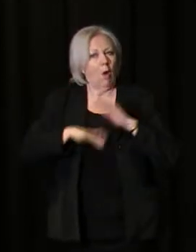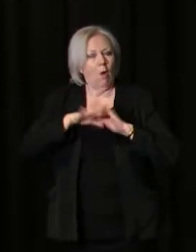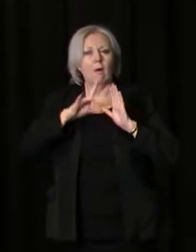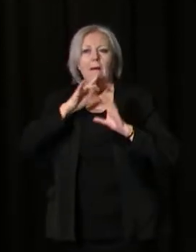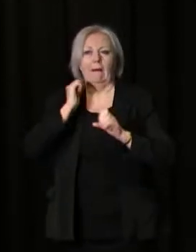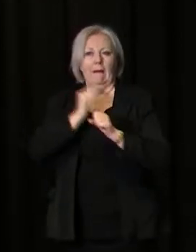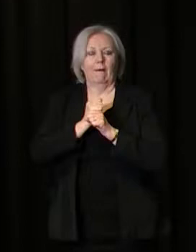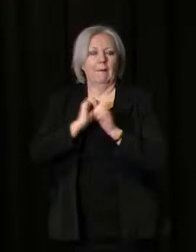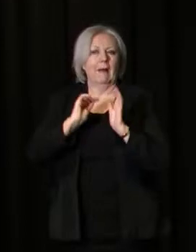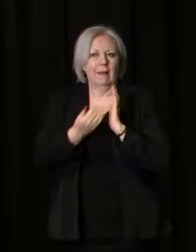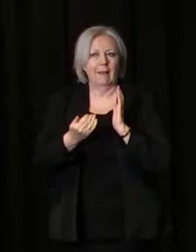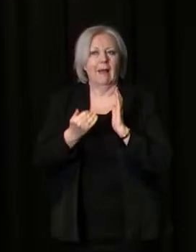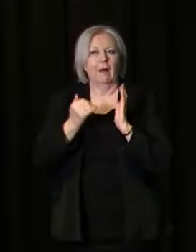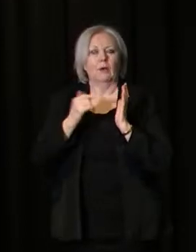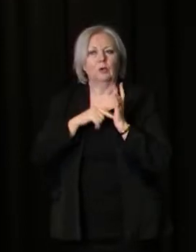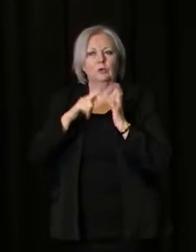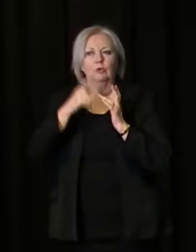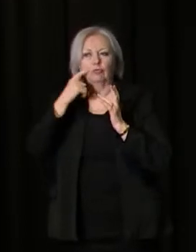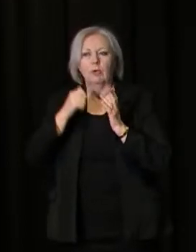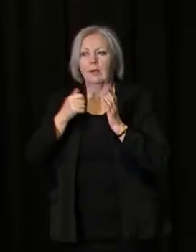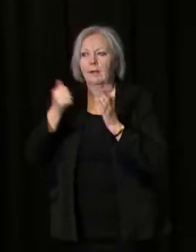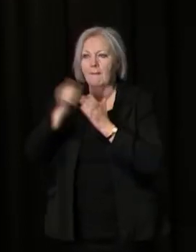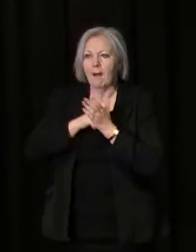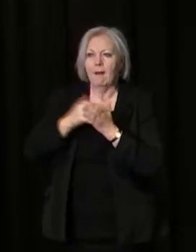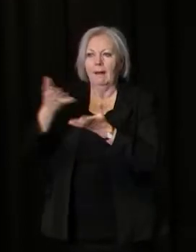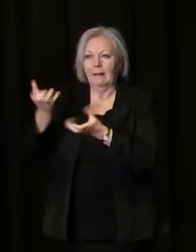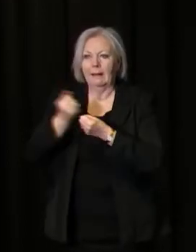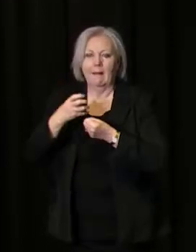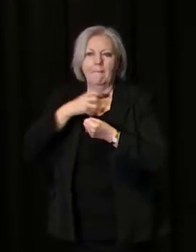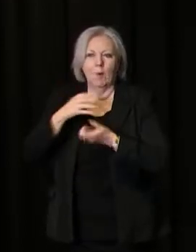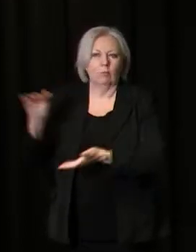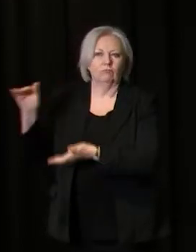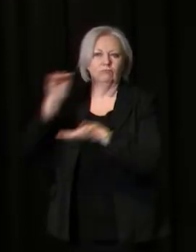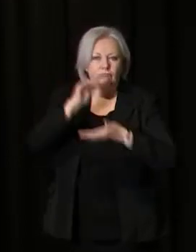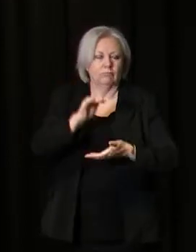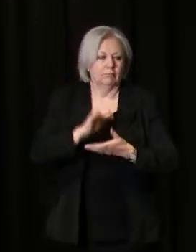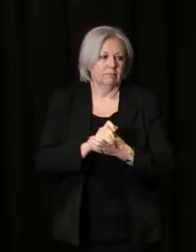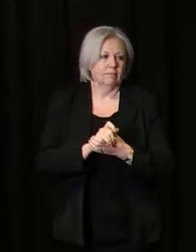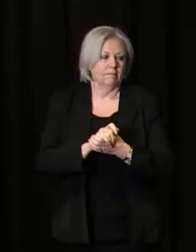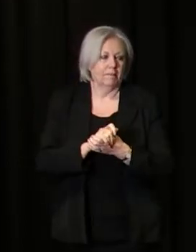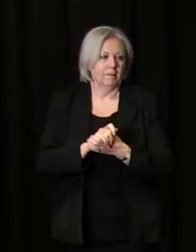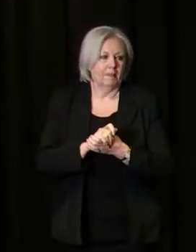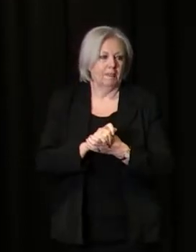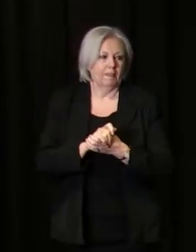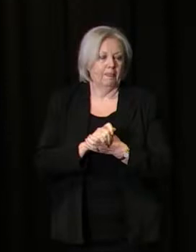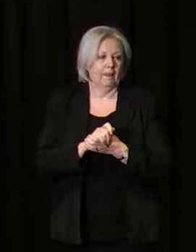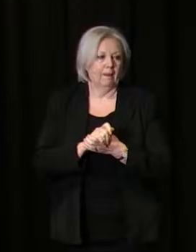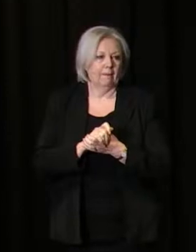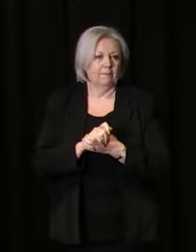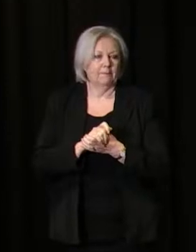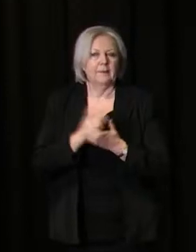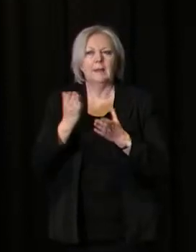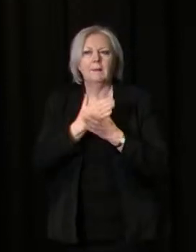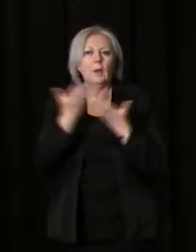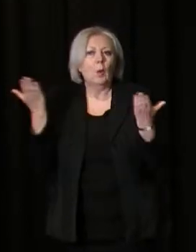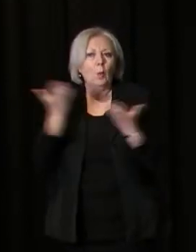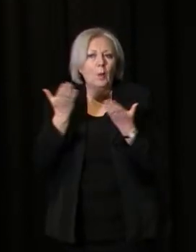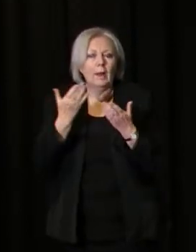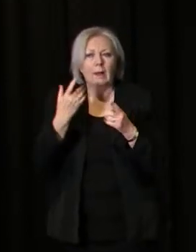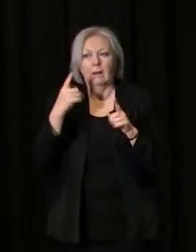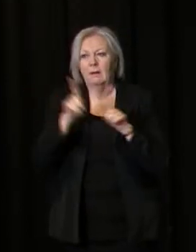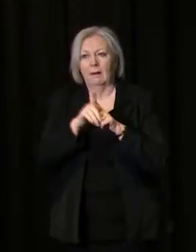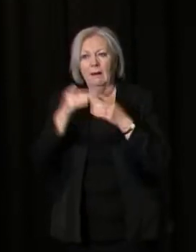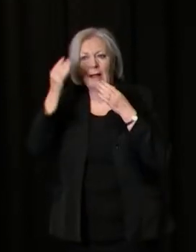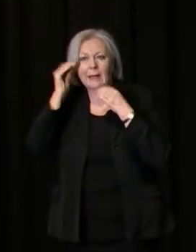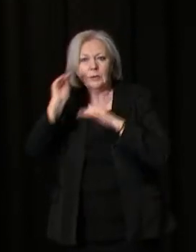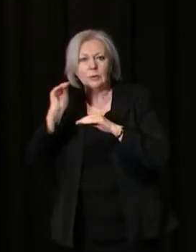of doing precisely that. So your justice settings, your public-facing settings, education,